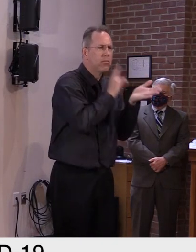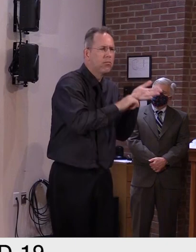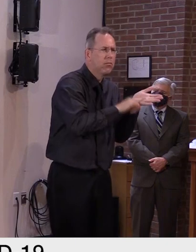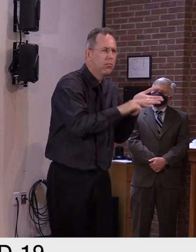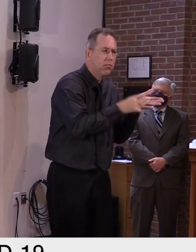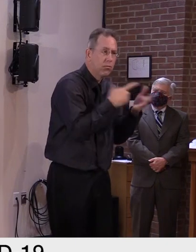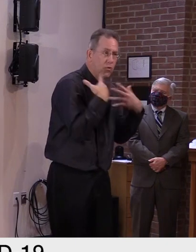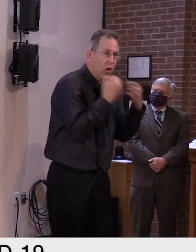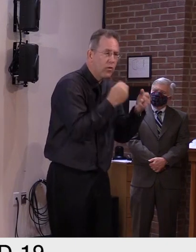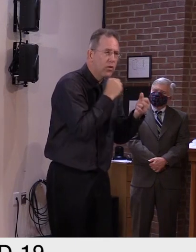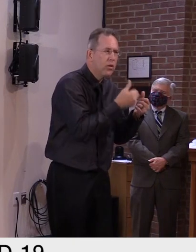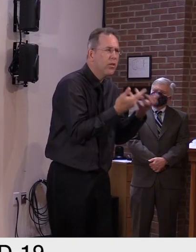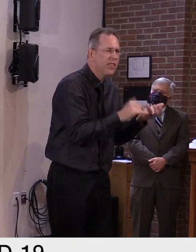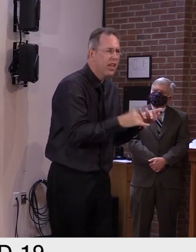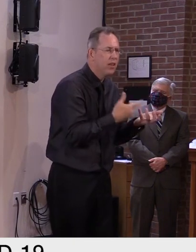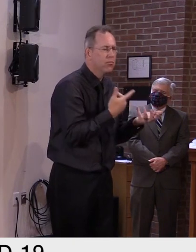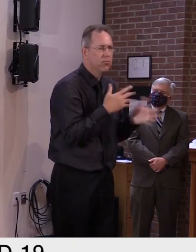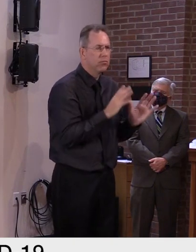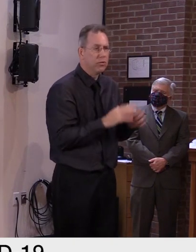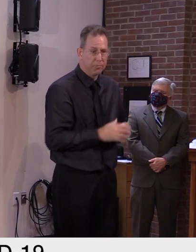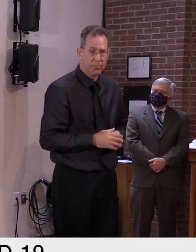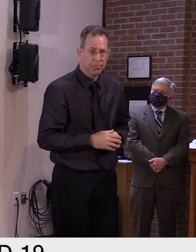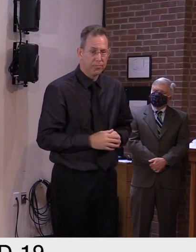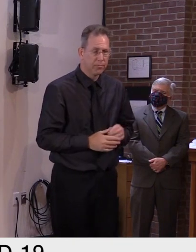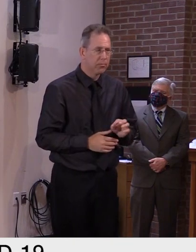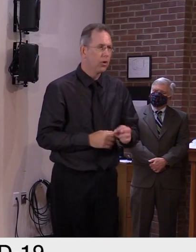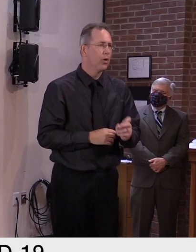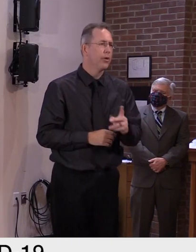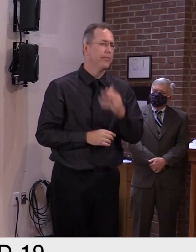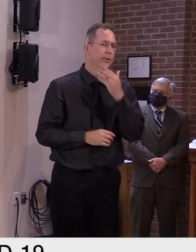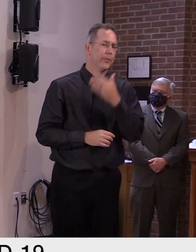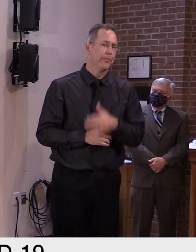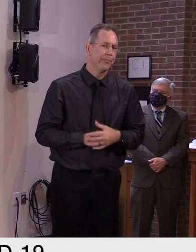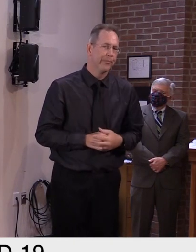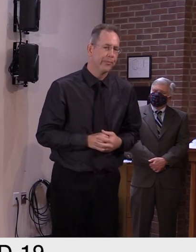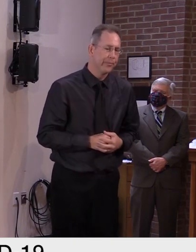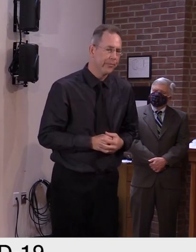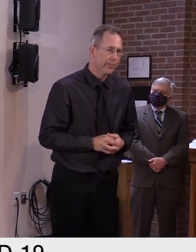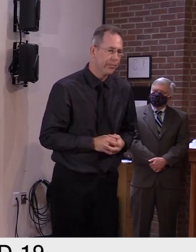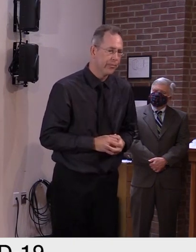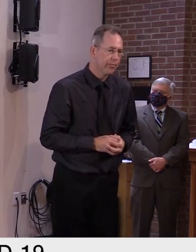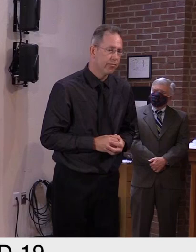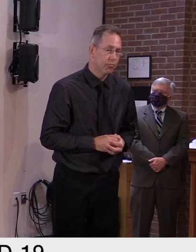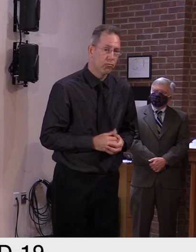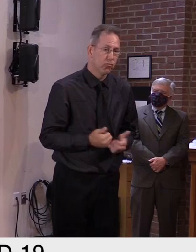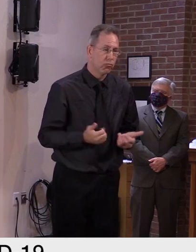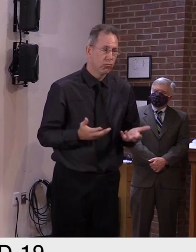Okay.